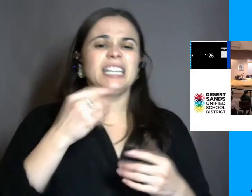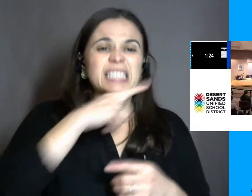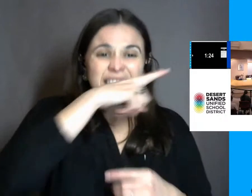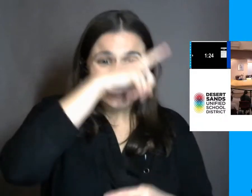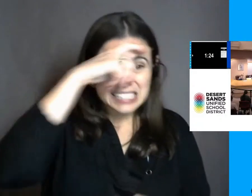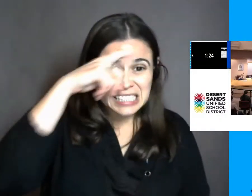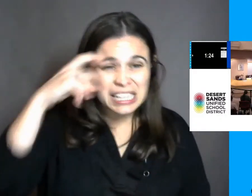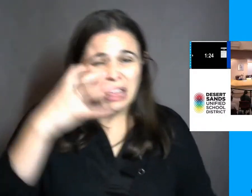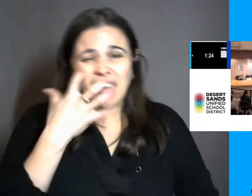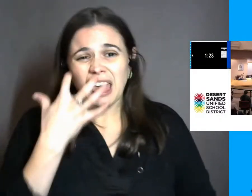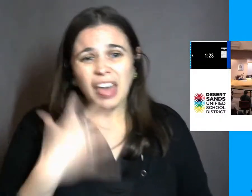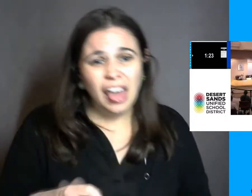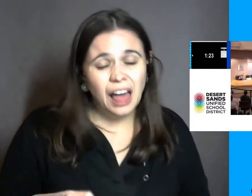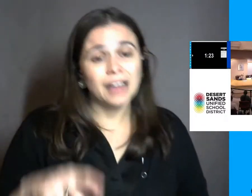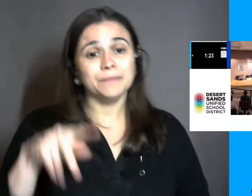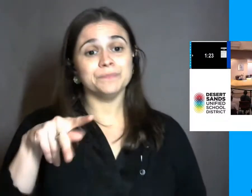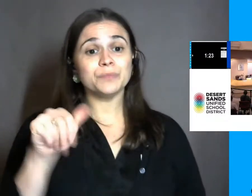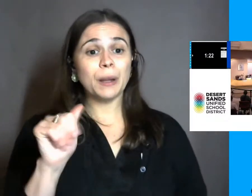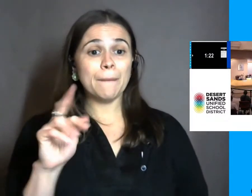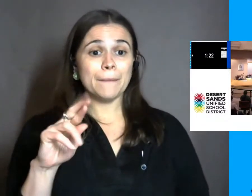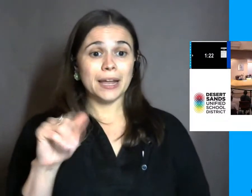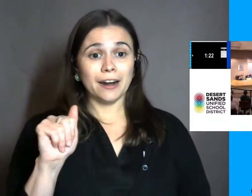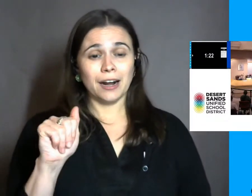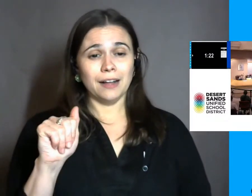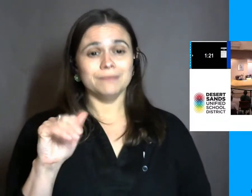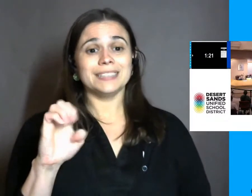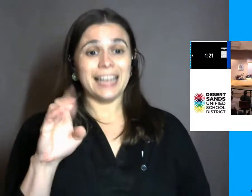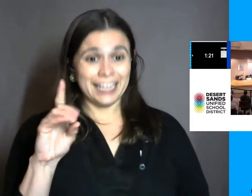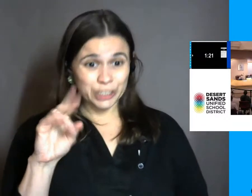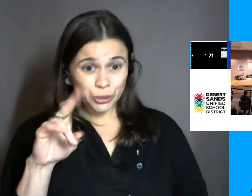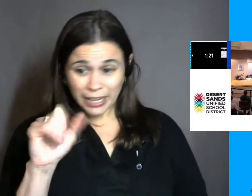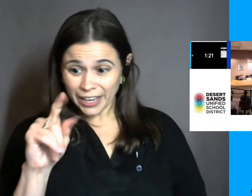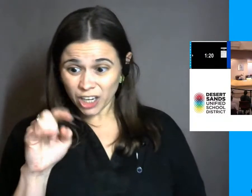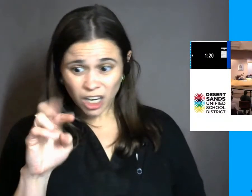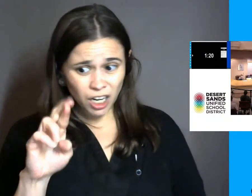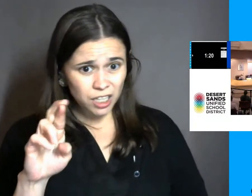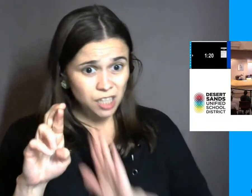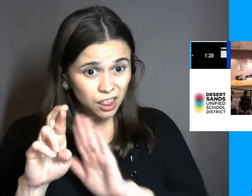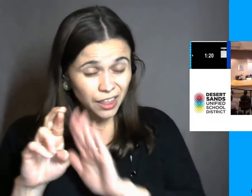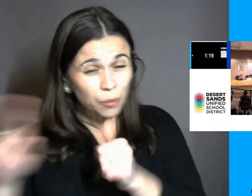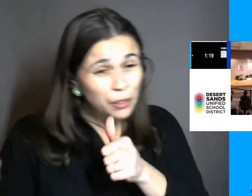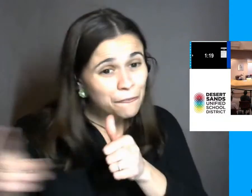Our paraeducators were some of the first to come back to schools.